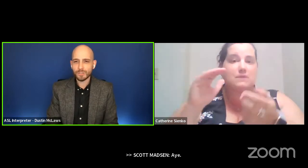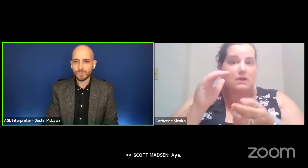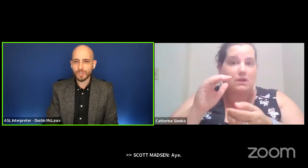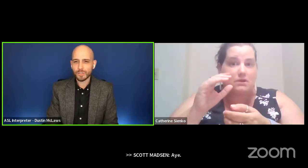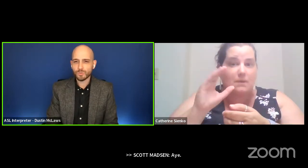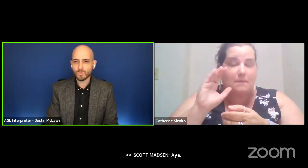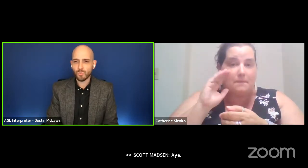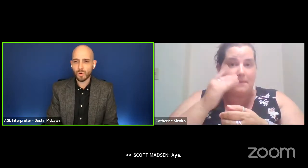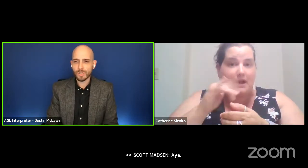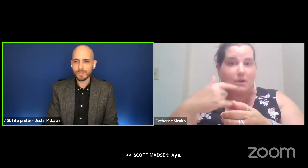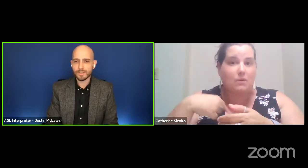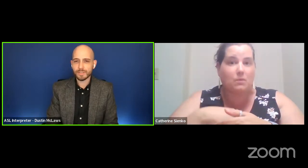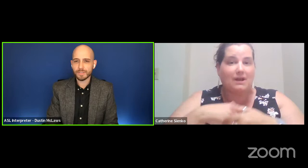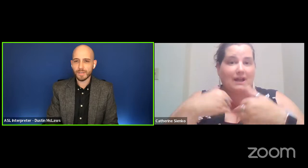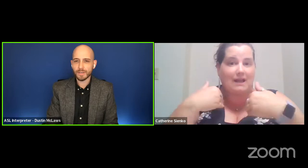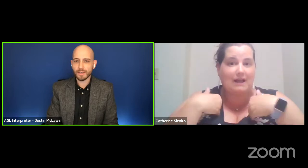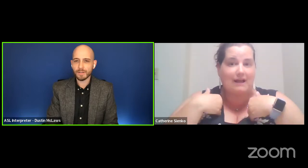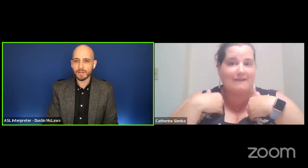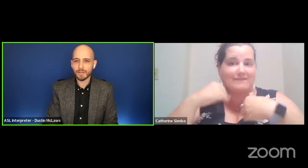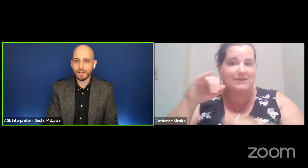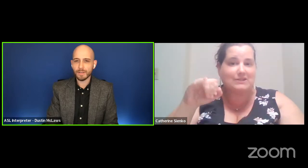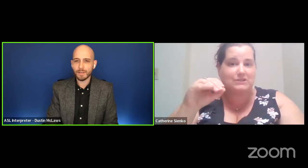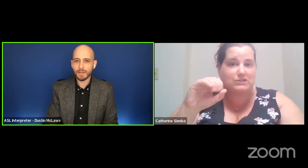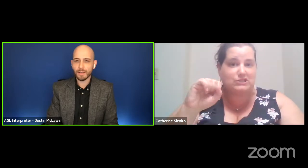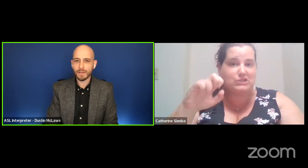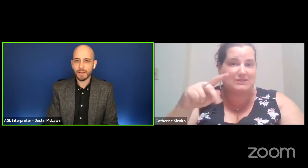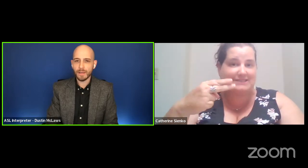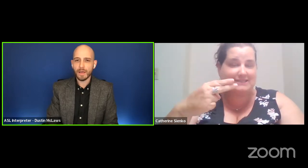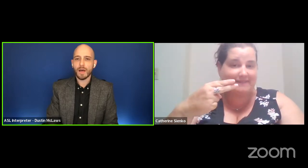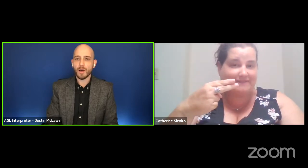Give me just 1 second.